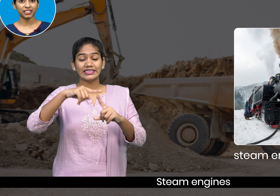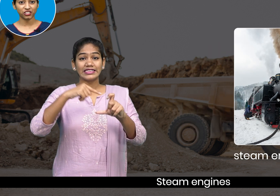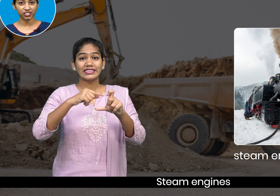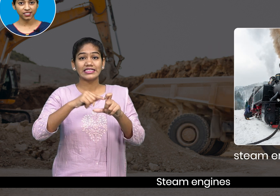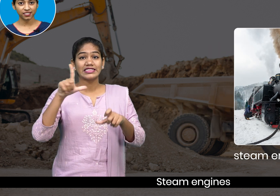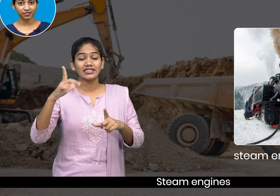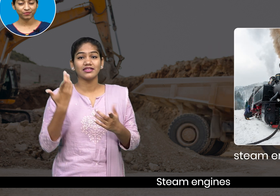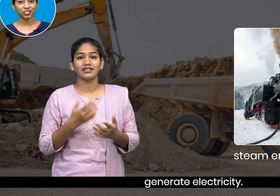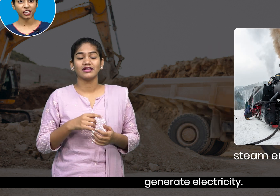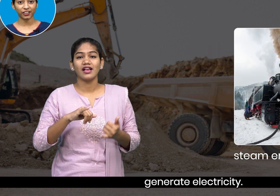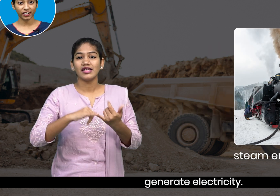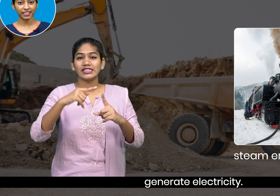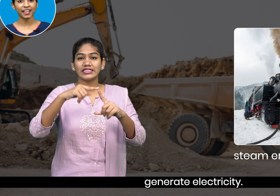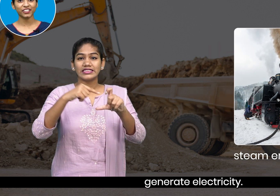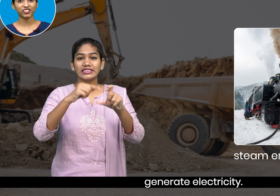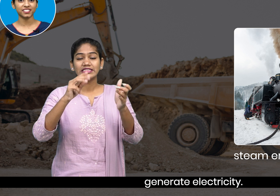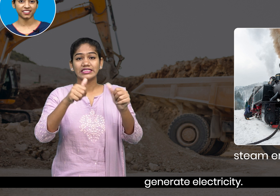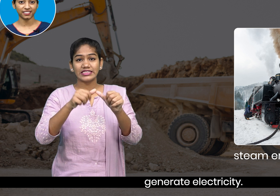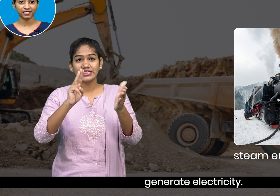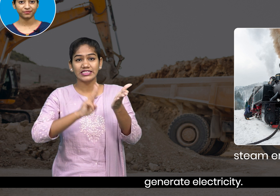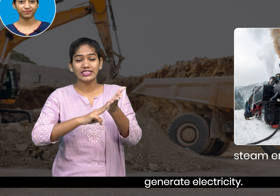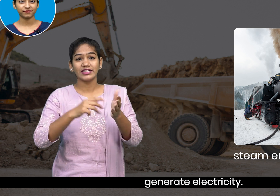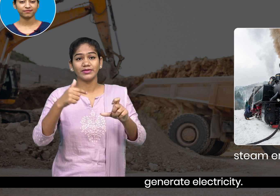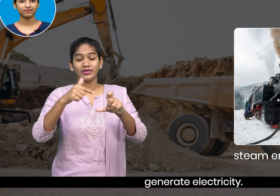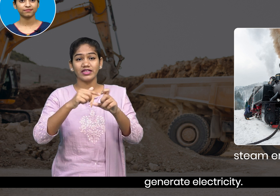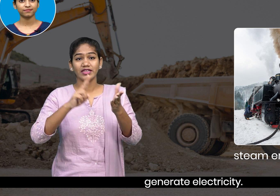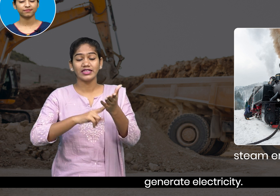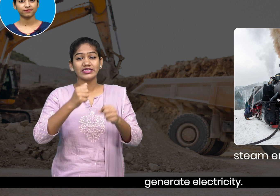steam engines generate electricity.